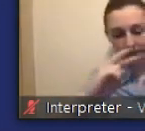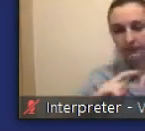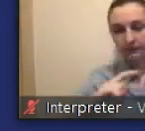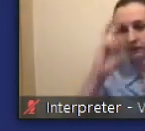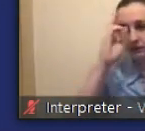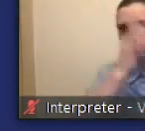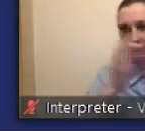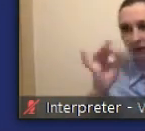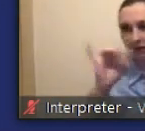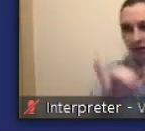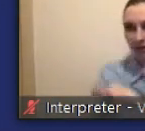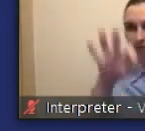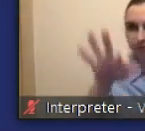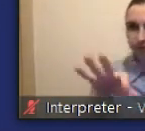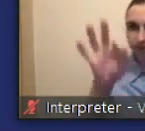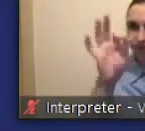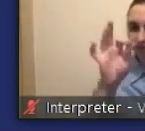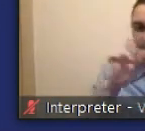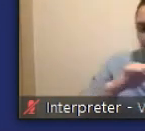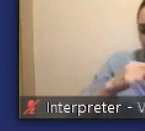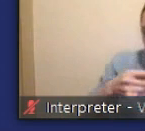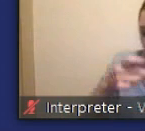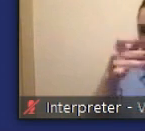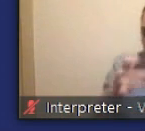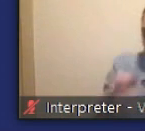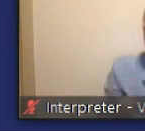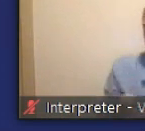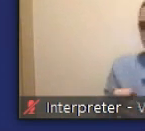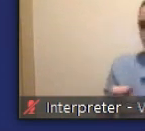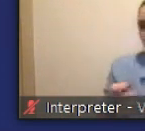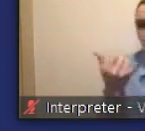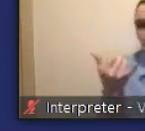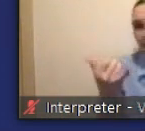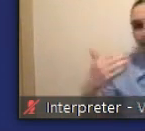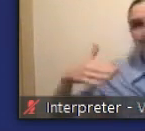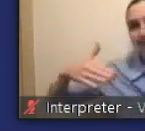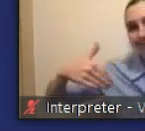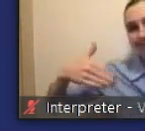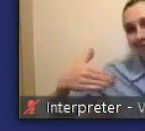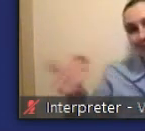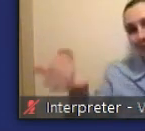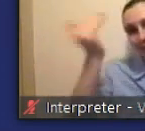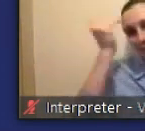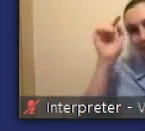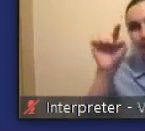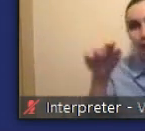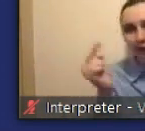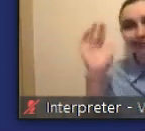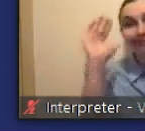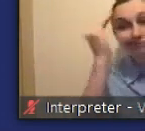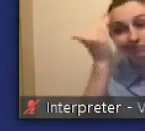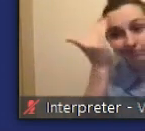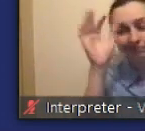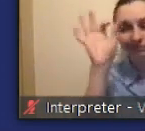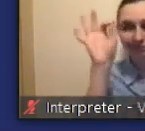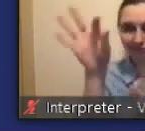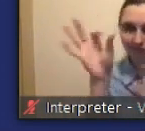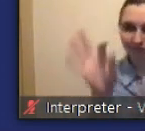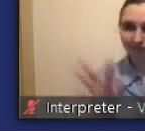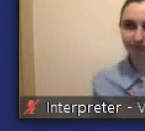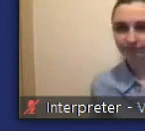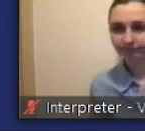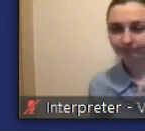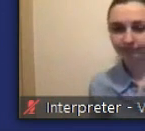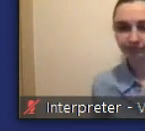mean. And again, additional studies are needed to really have a better sense of what the level of severity and these other